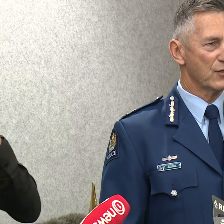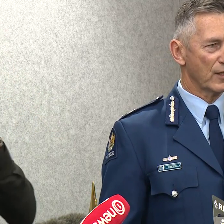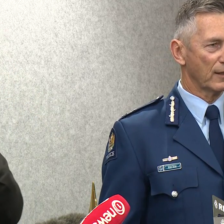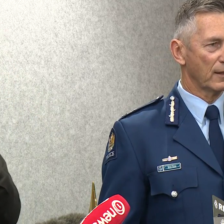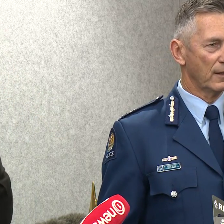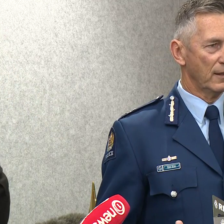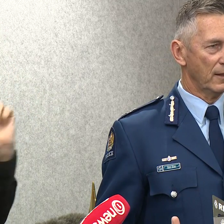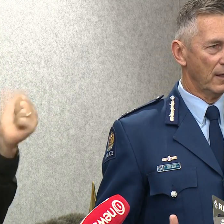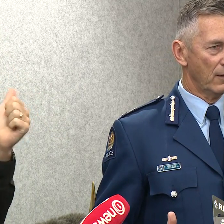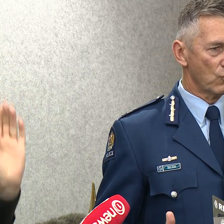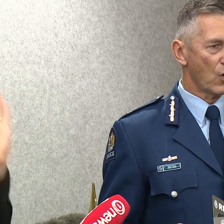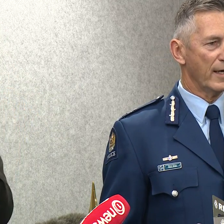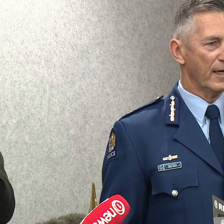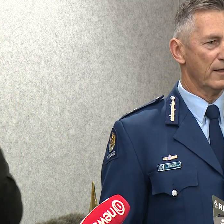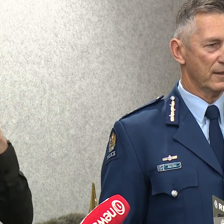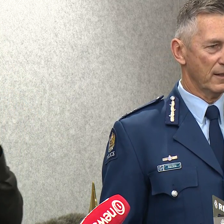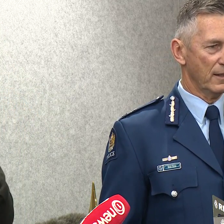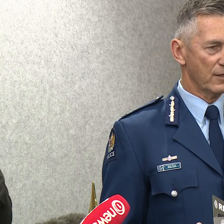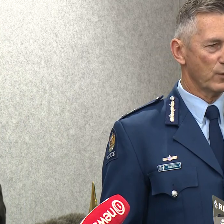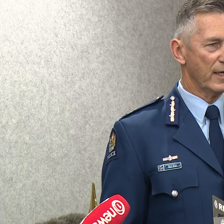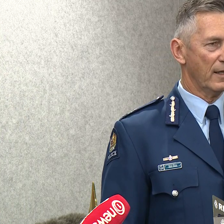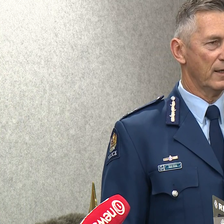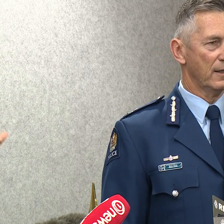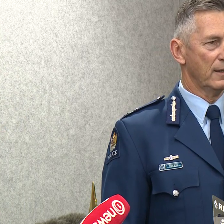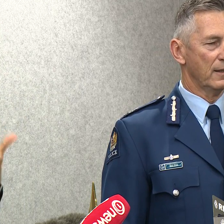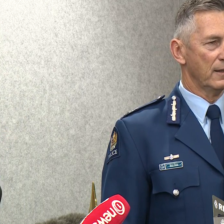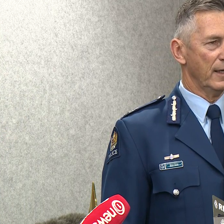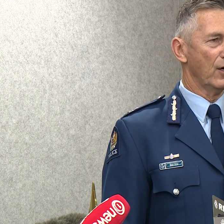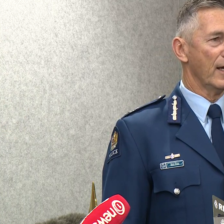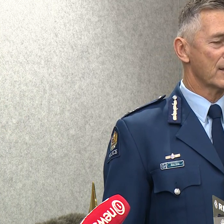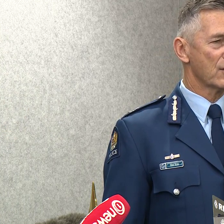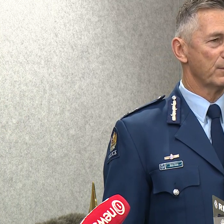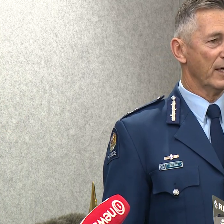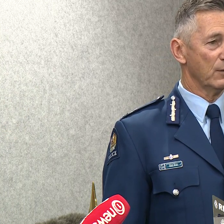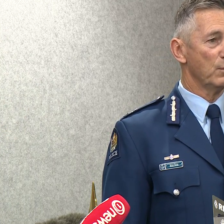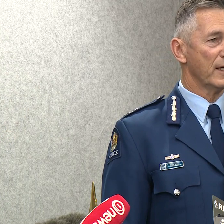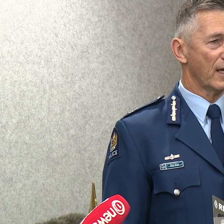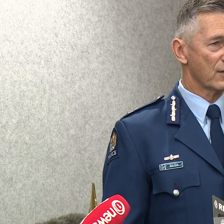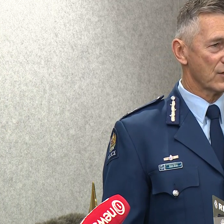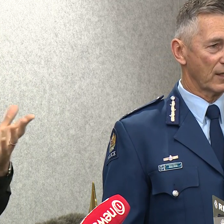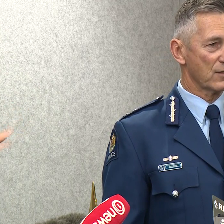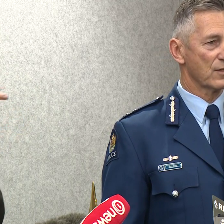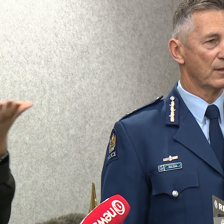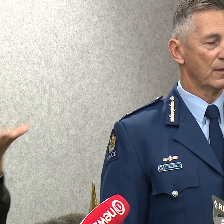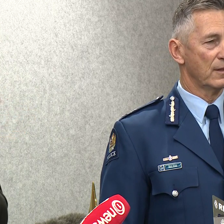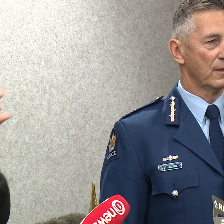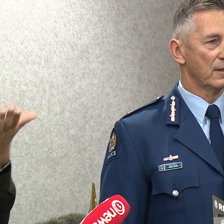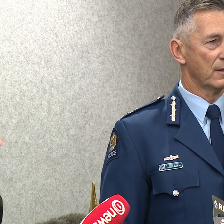are commencing right now as we gather, and I anticipate there will be another